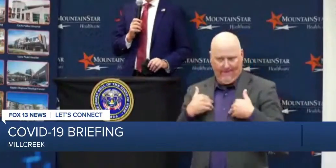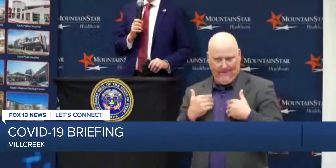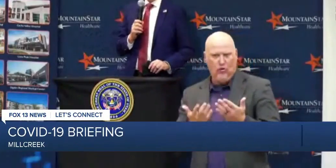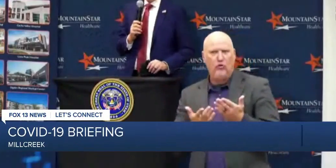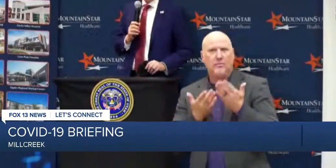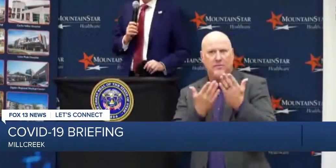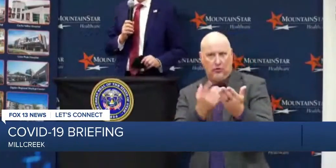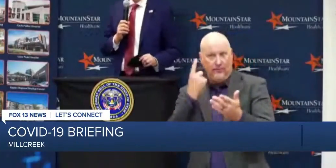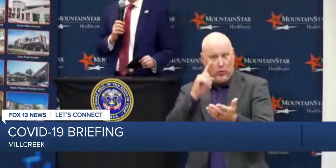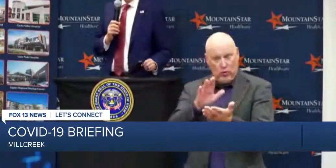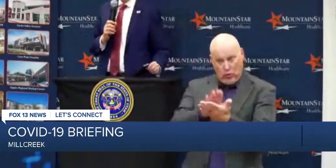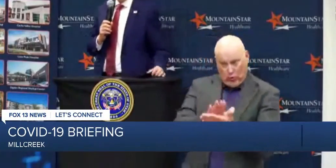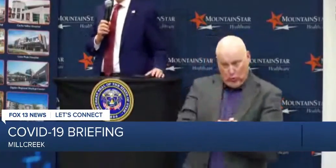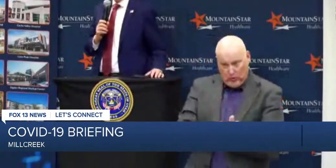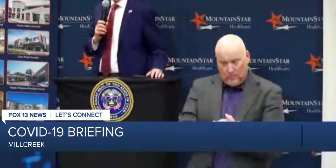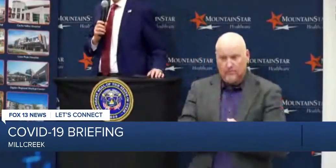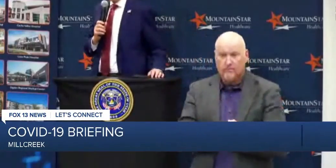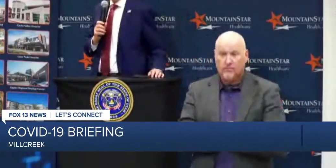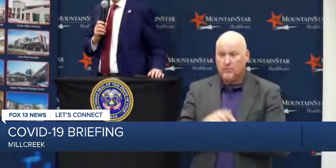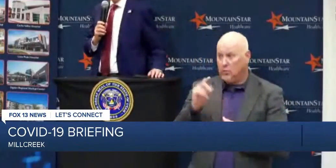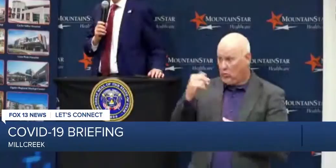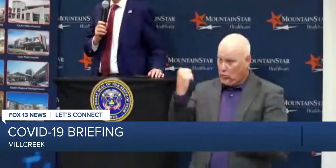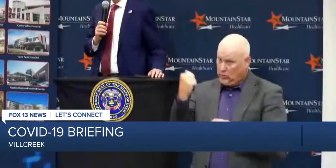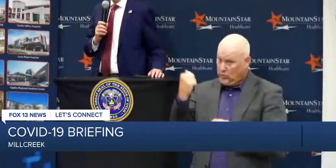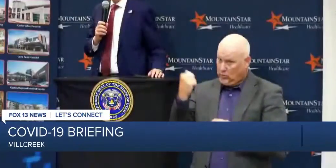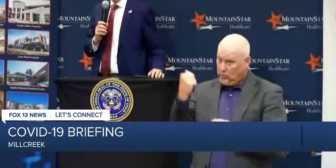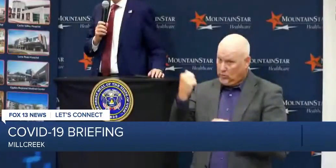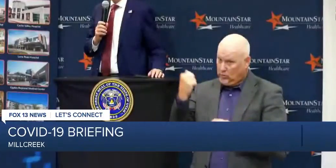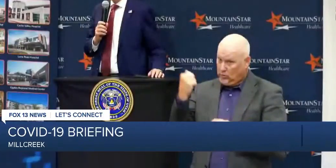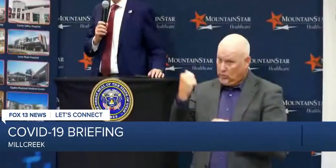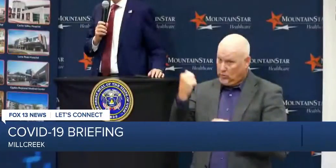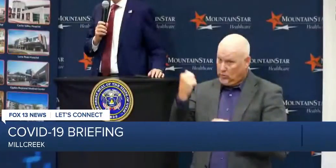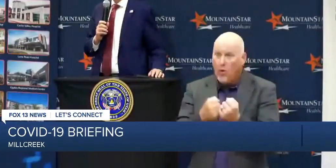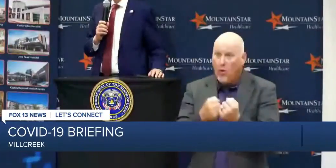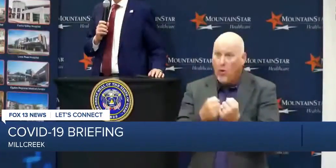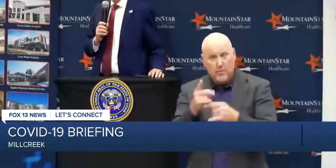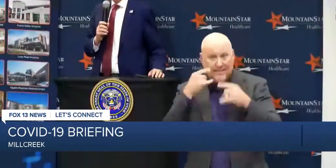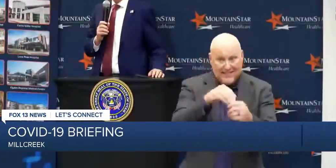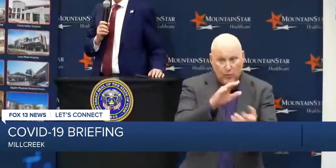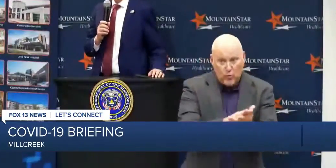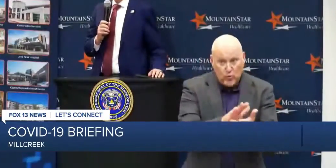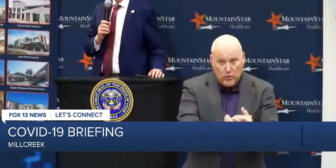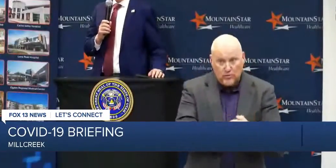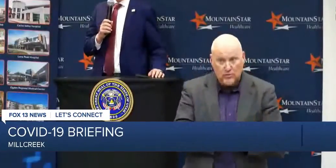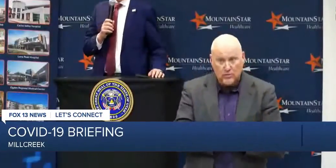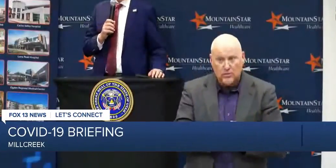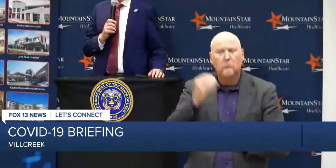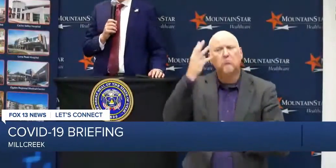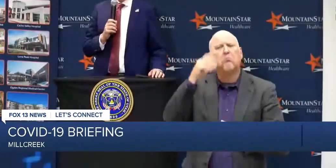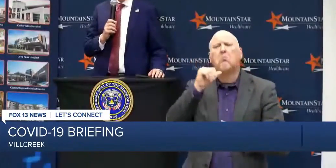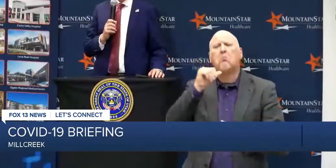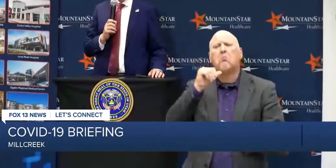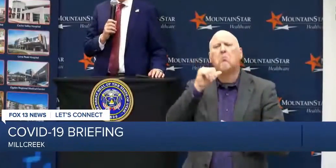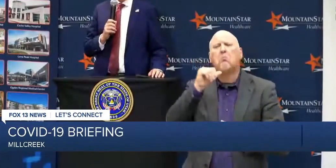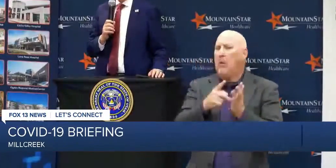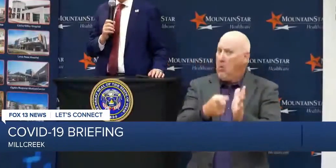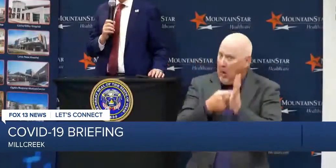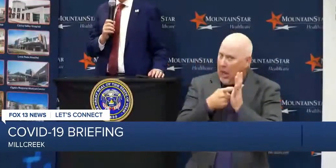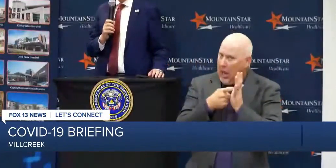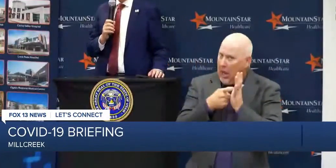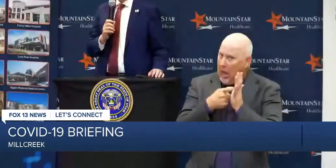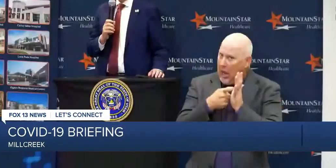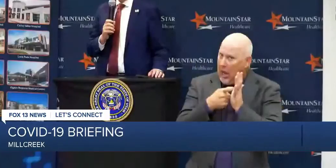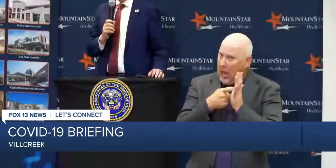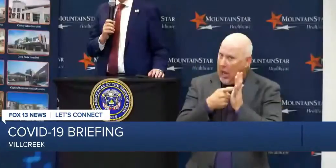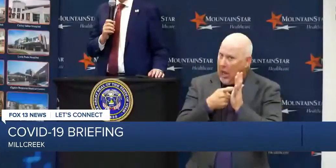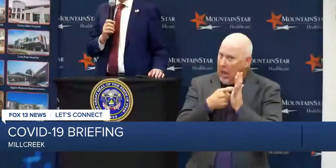We support encouraging people to wear masks in the school. That's different than a mandate, right? And so that recommendation